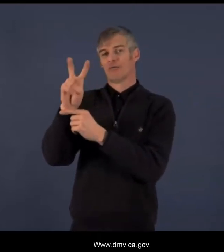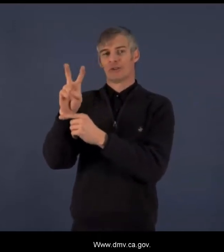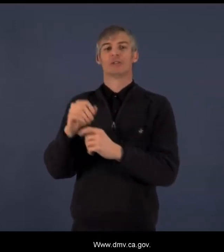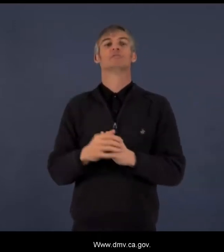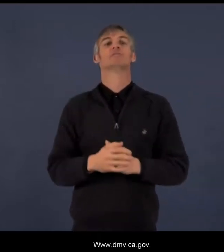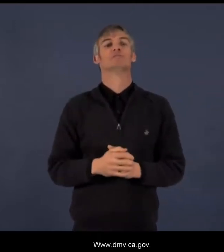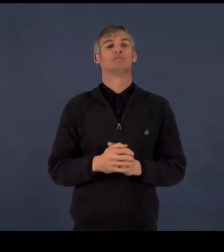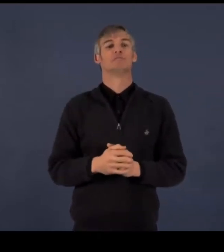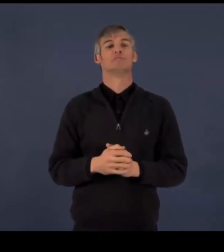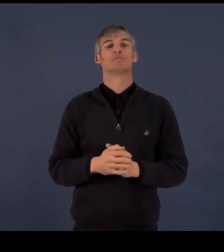www.dmv.ca.gov.